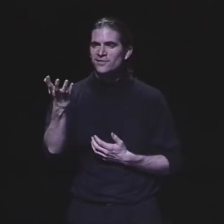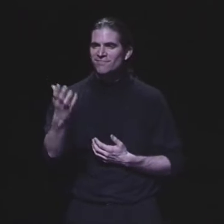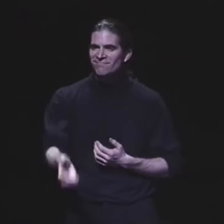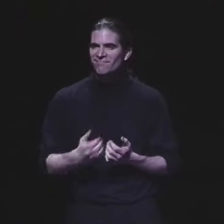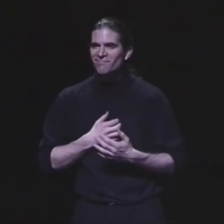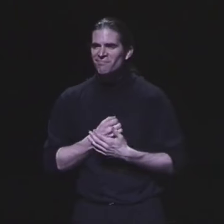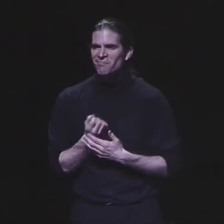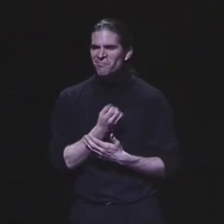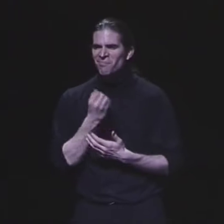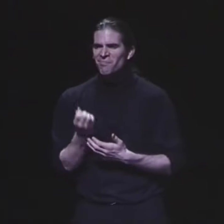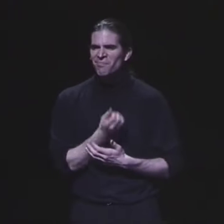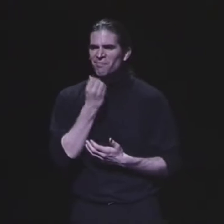Poetry.